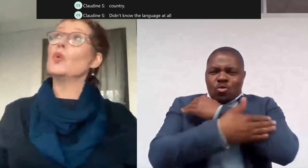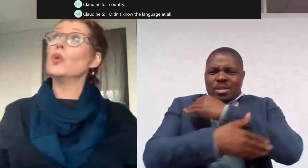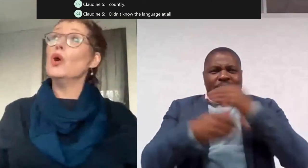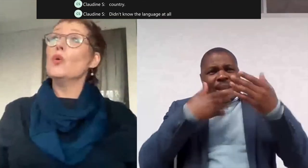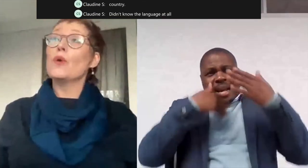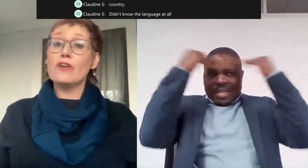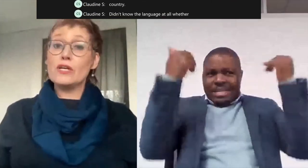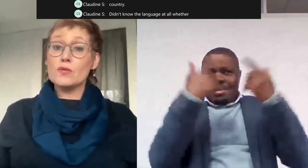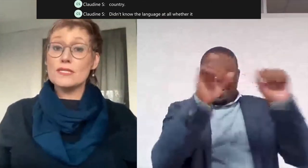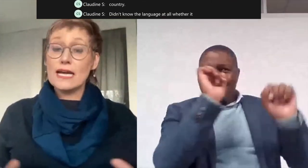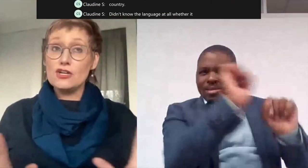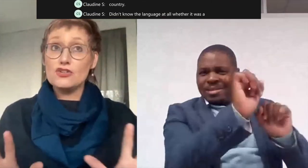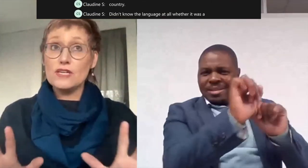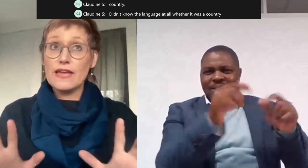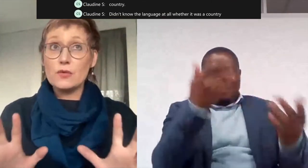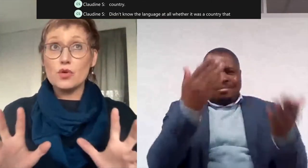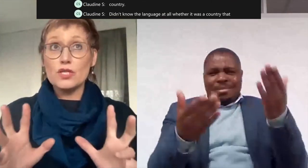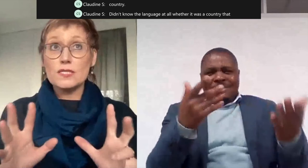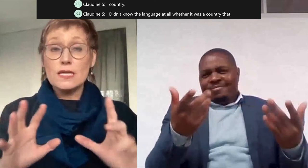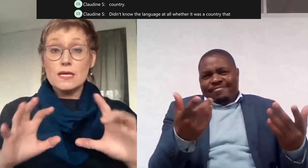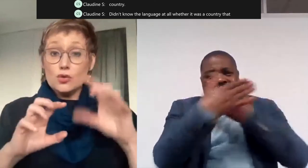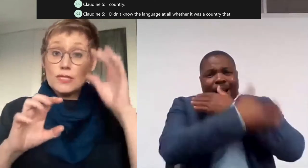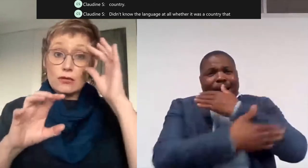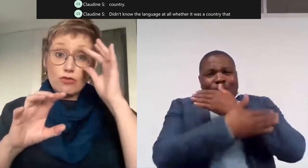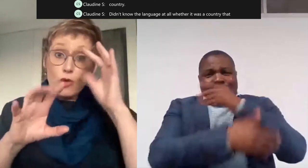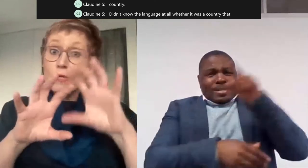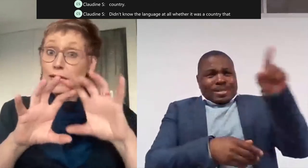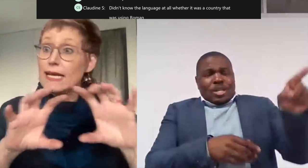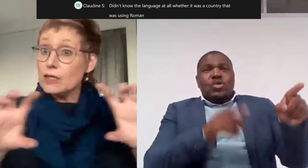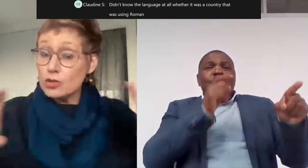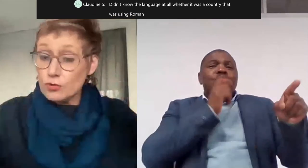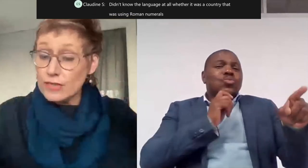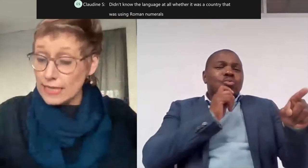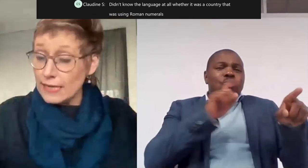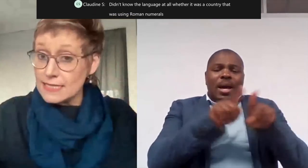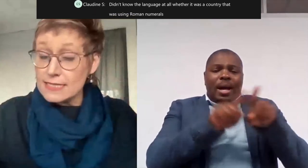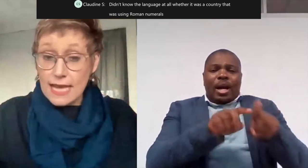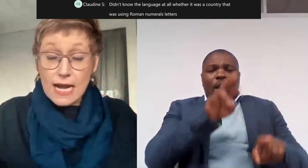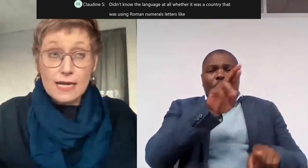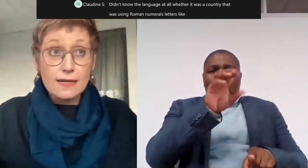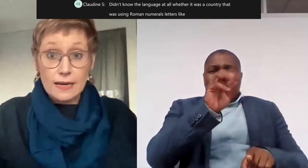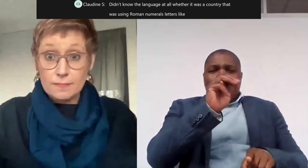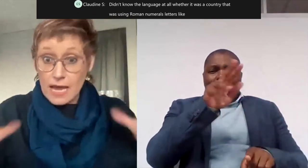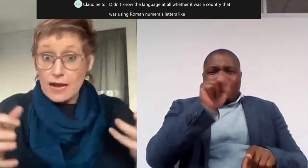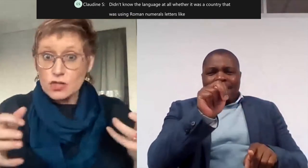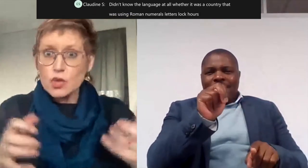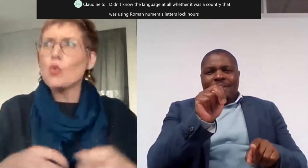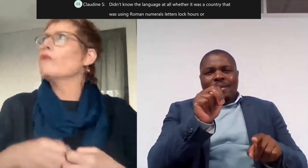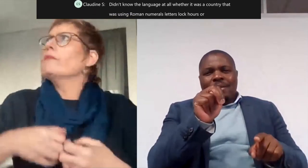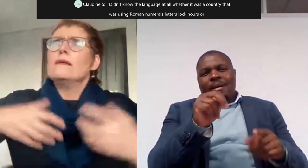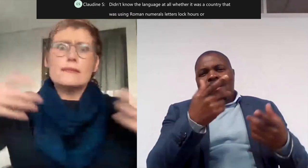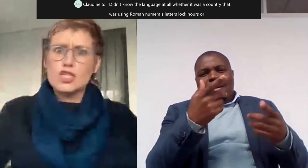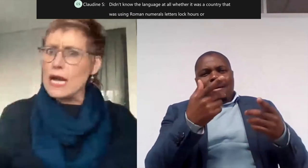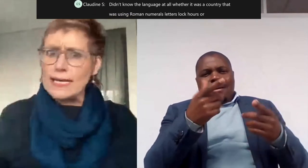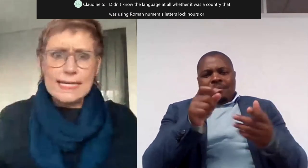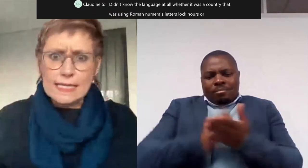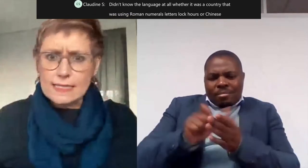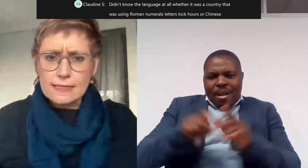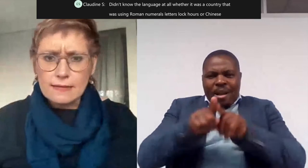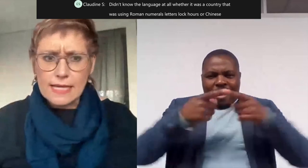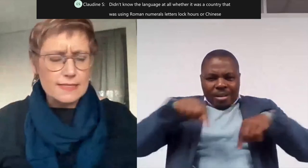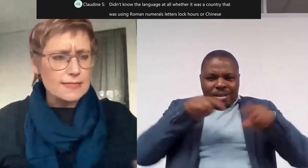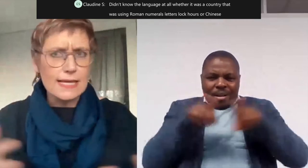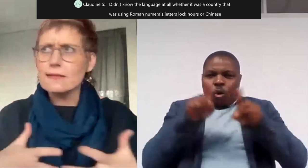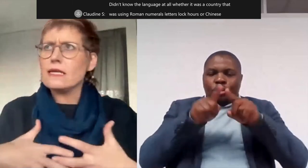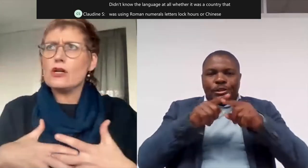language at all, whether it was a country that was using Roman numeral letters like ours, or